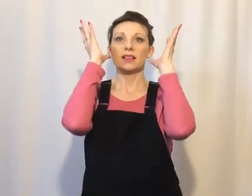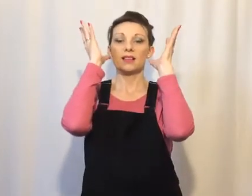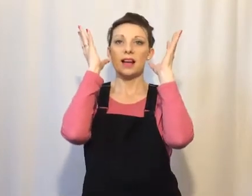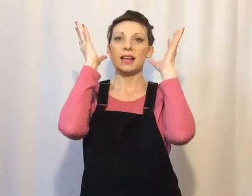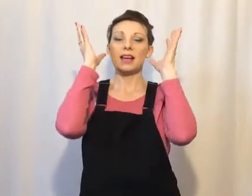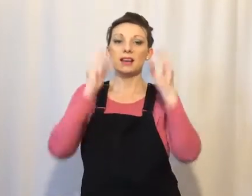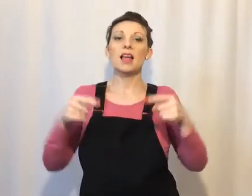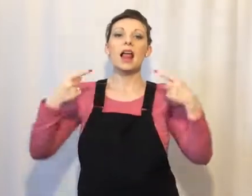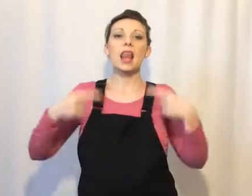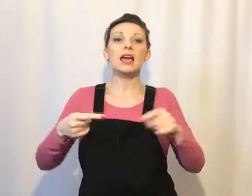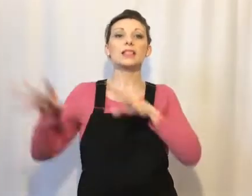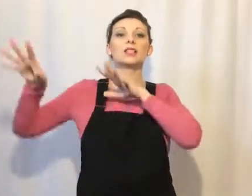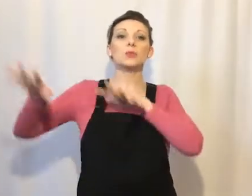and again. Let's sway.